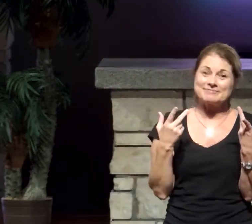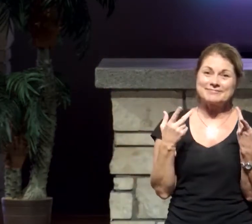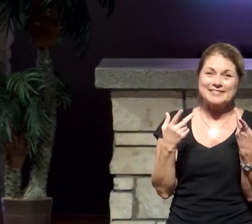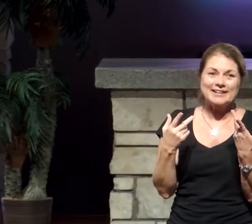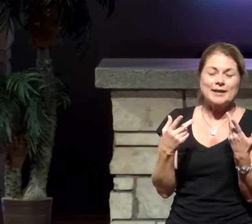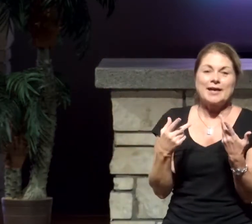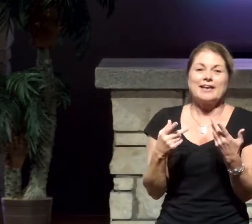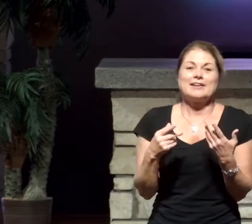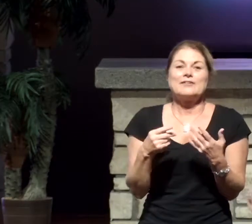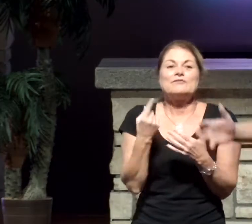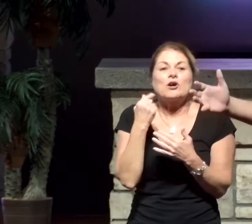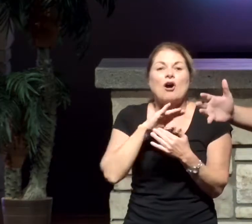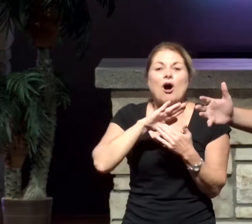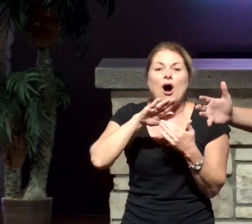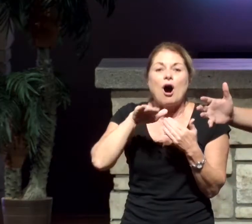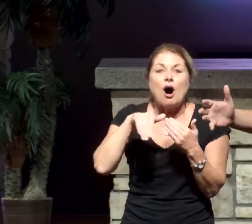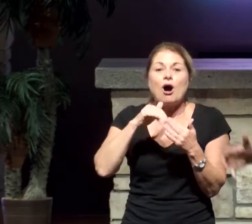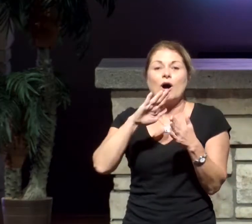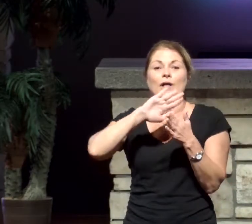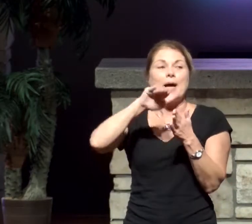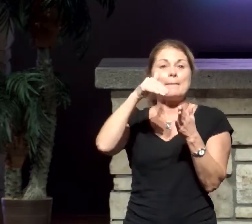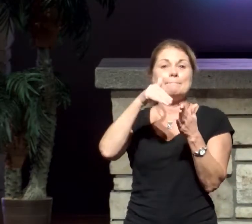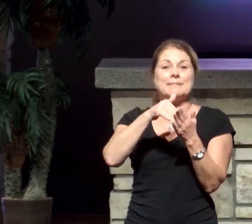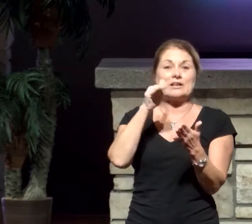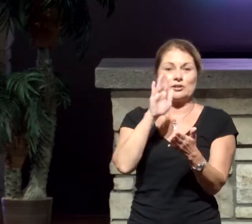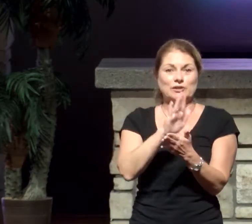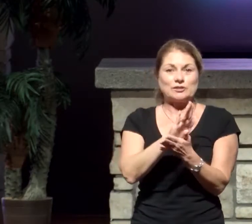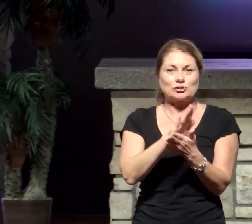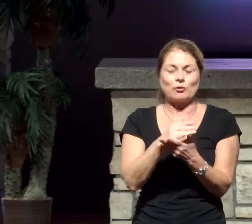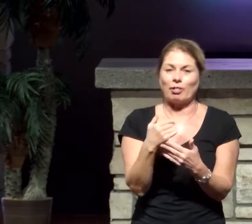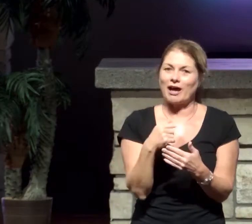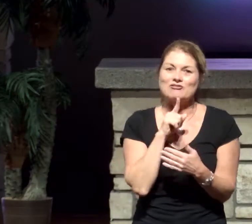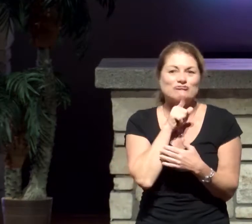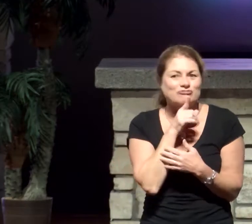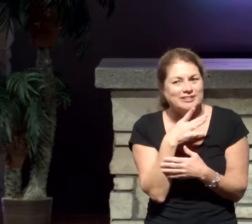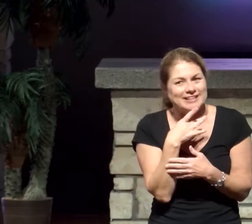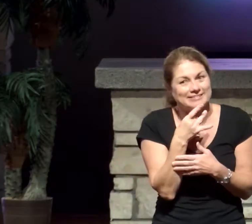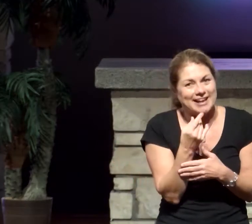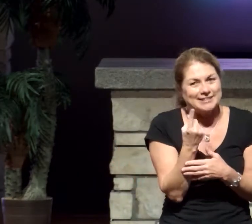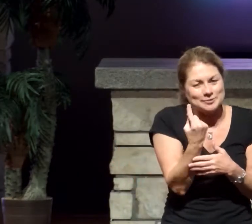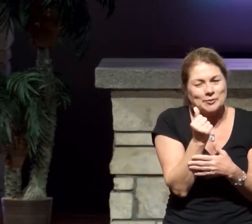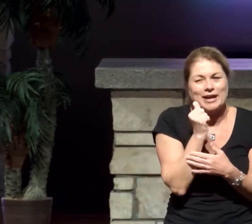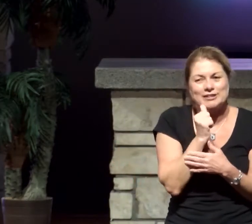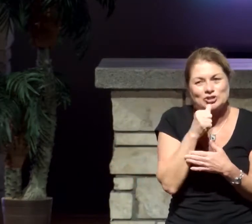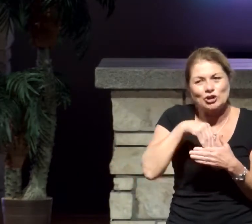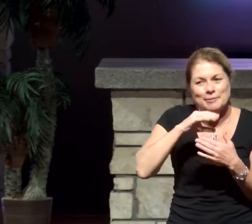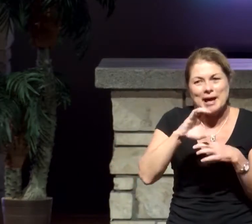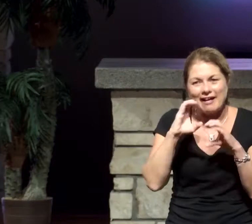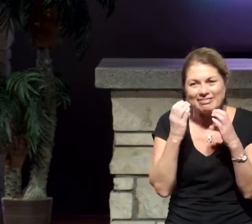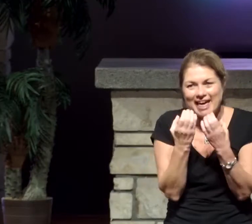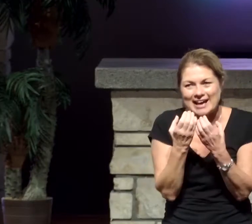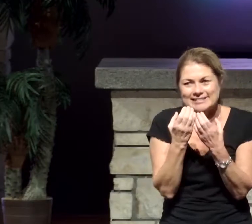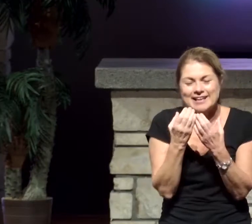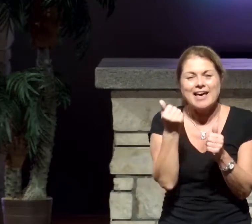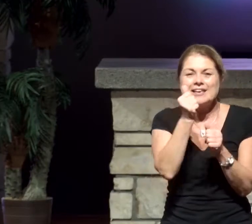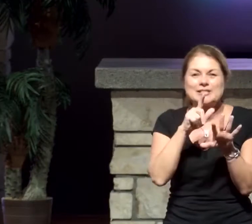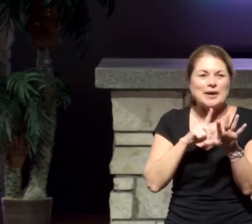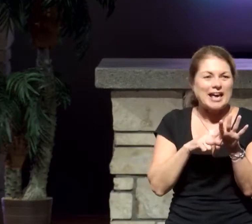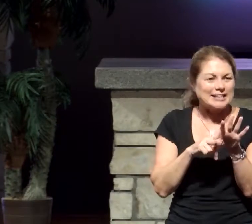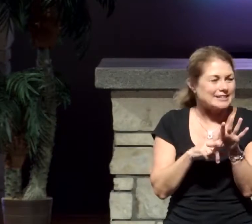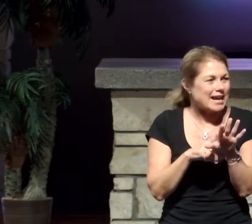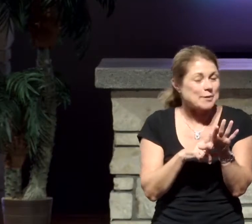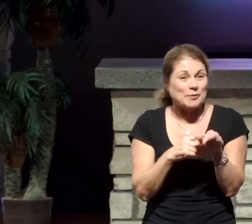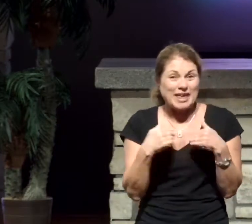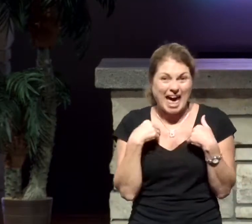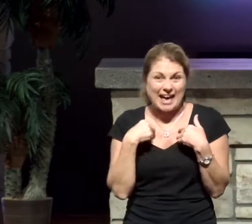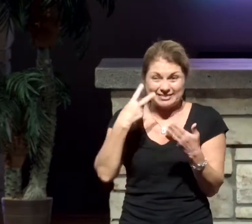here's the thing. For all the middle school, I had this crush on this girl in my class. But anytime we had a middle school